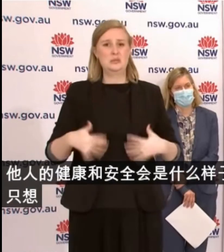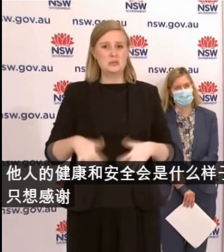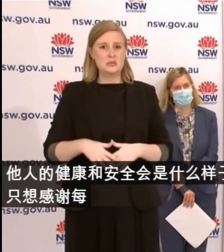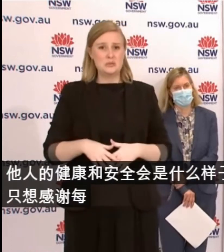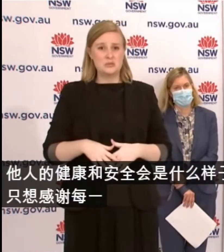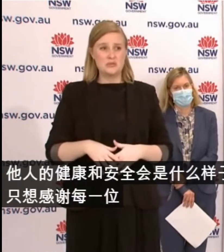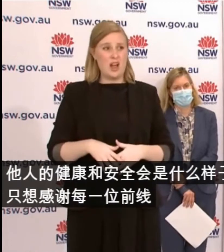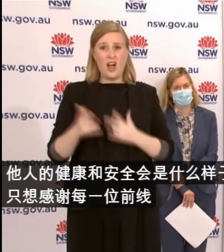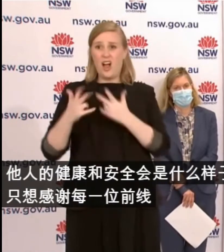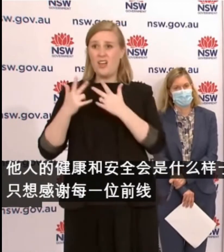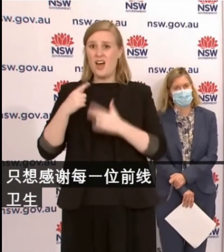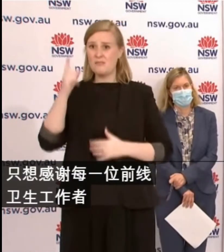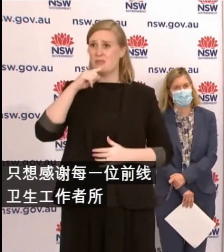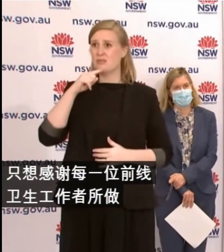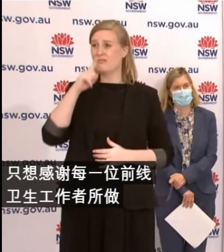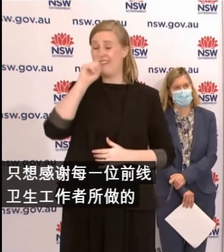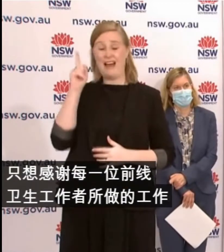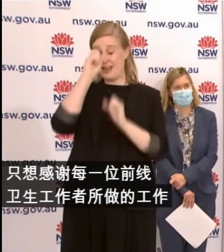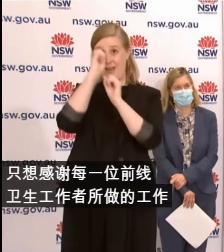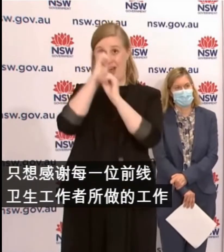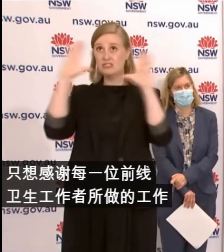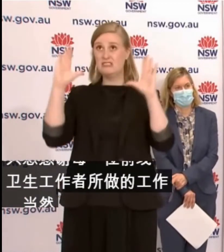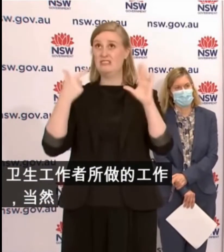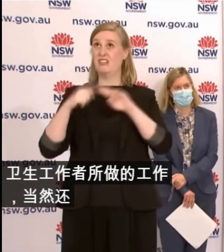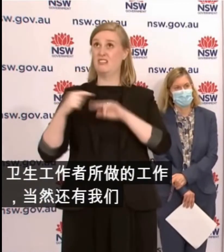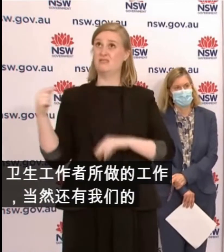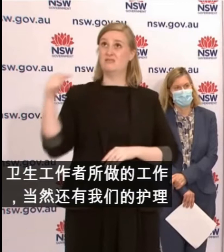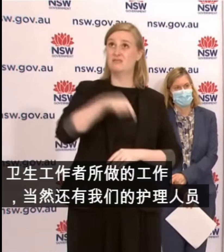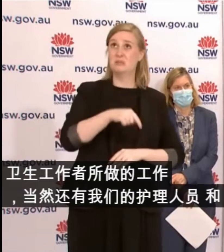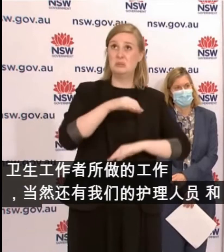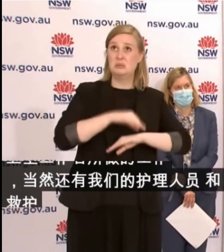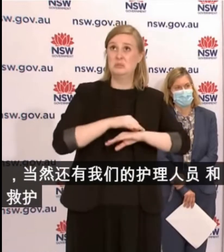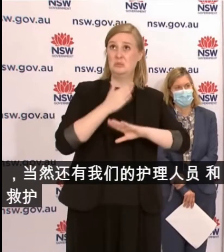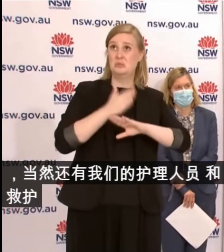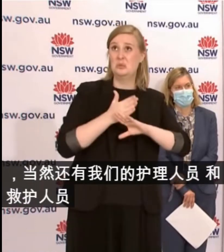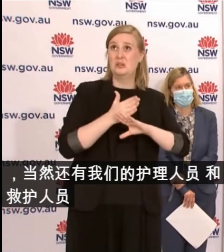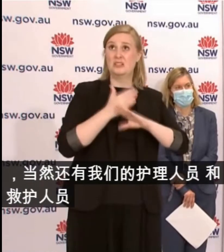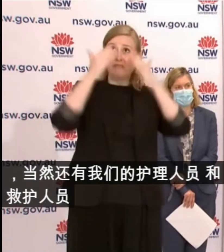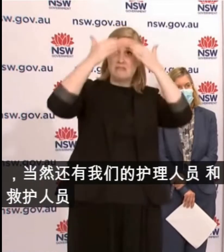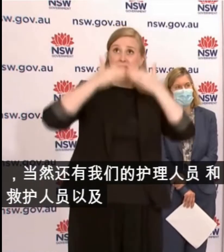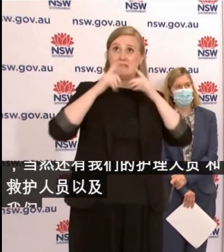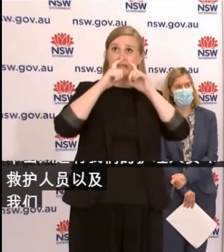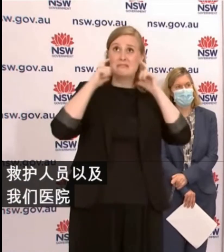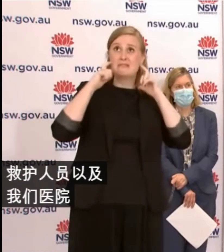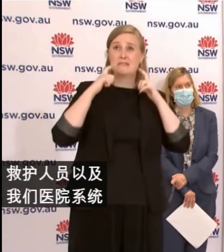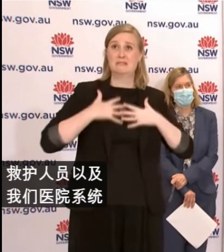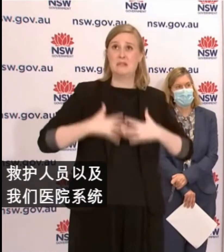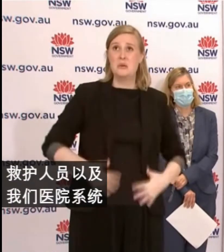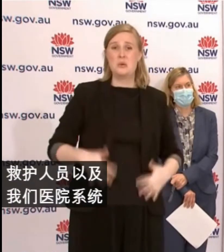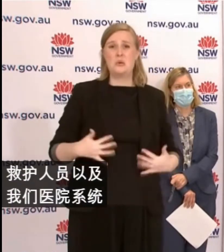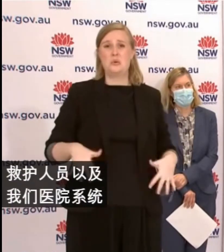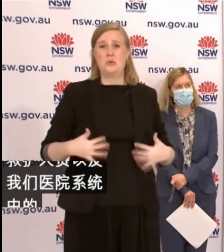want to thank every single frontline health worker for the work they're doing, and of course our paramedics and ambulance workers and everybody else in our hospital